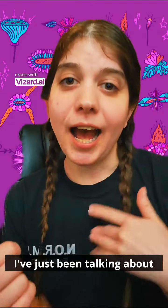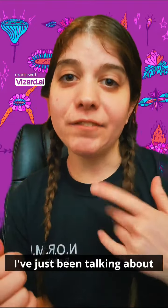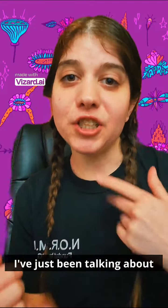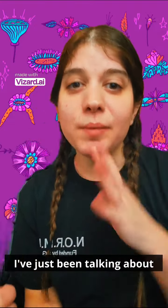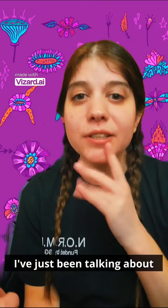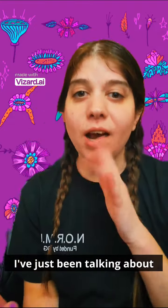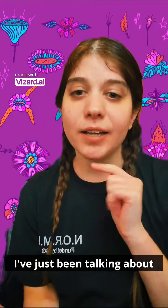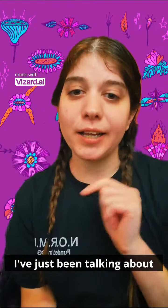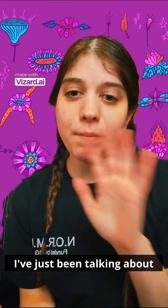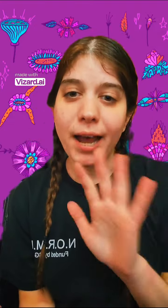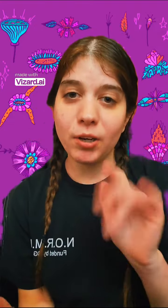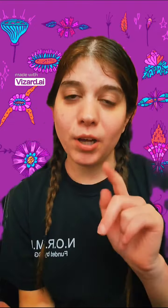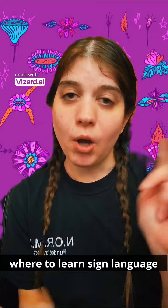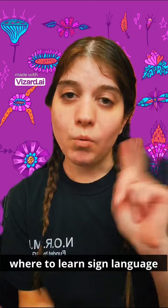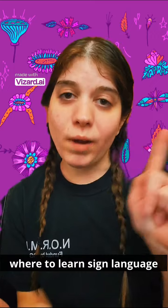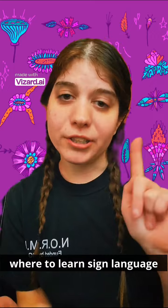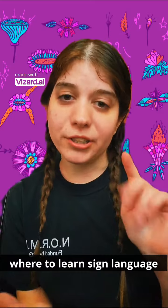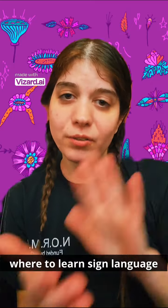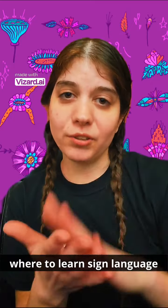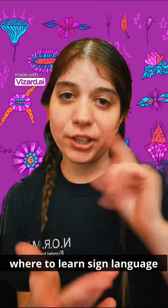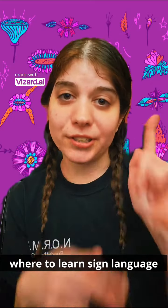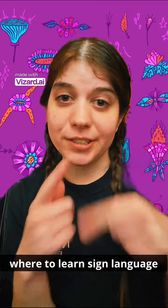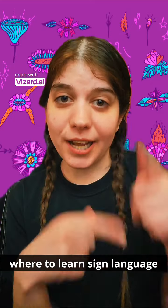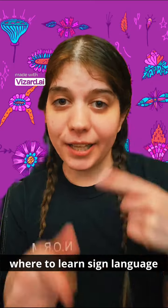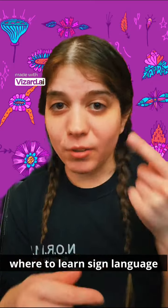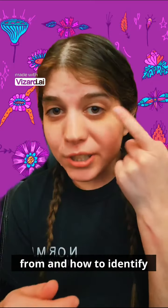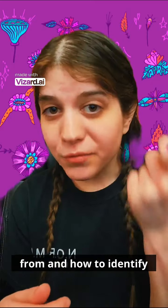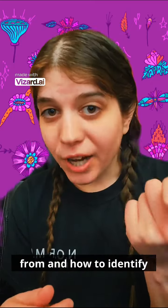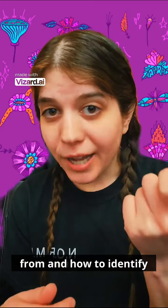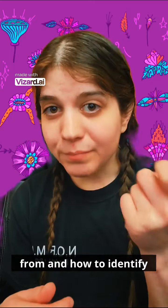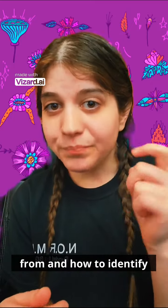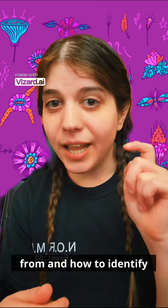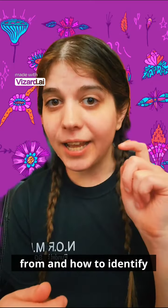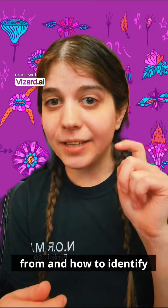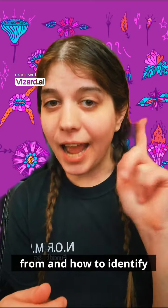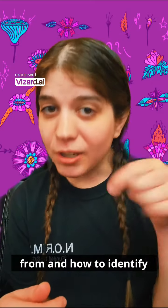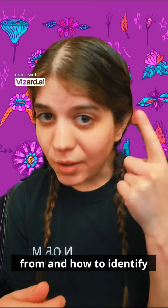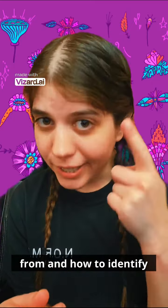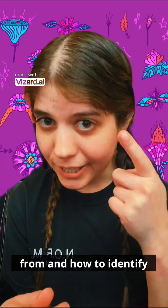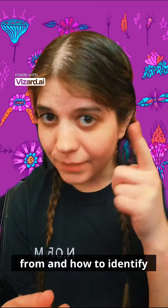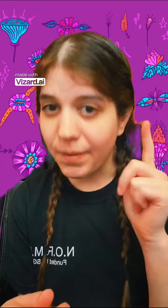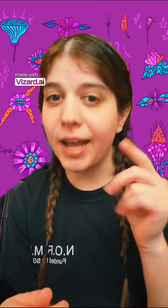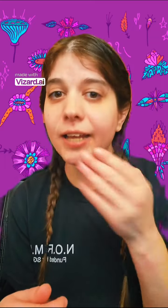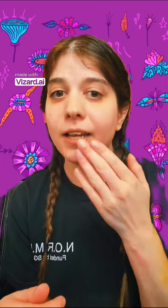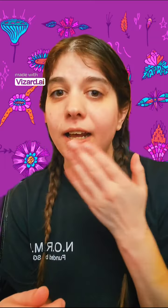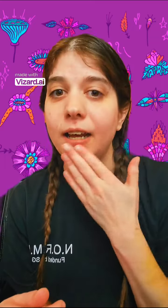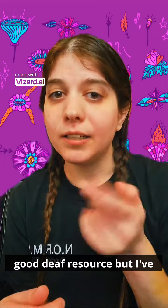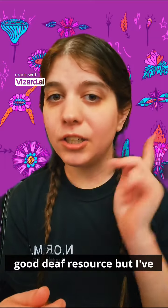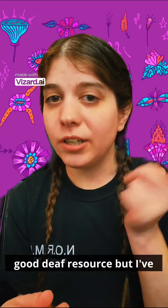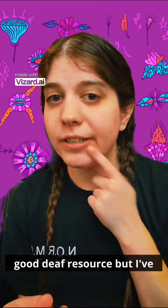just been talking about where to learn sign language from and how to identify a good